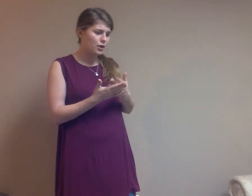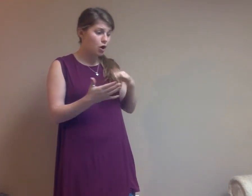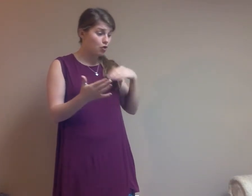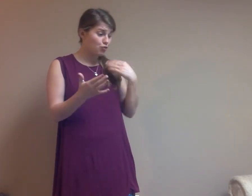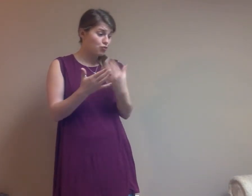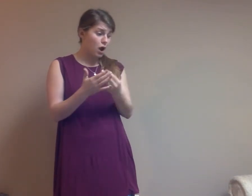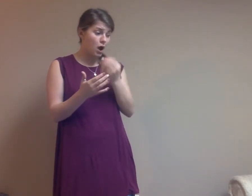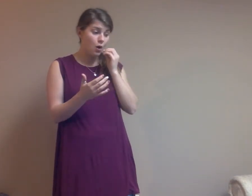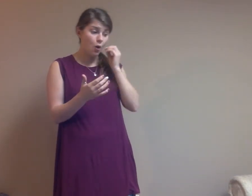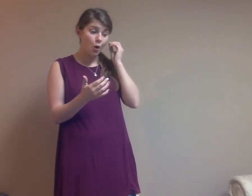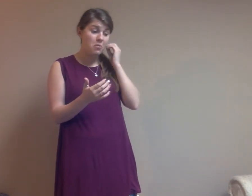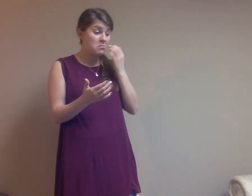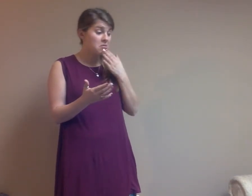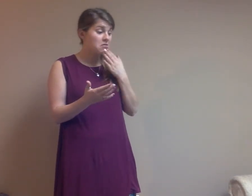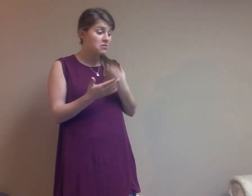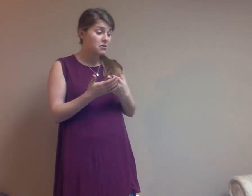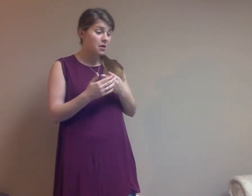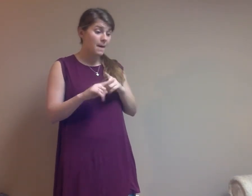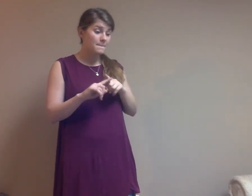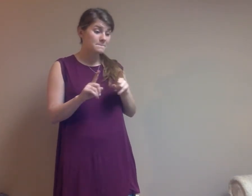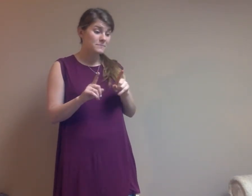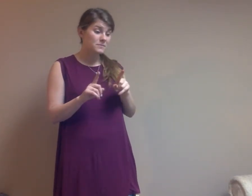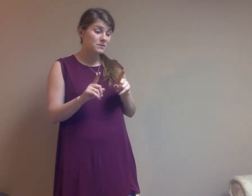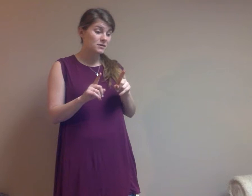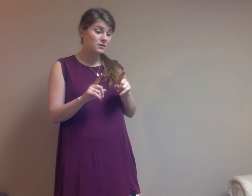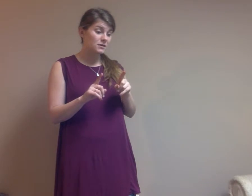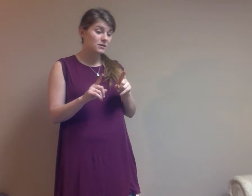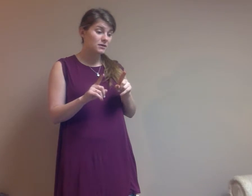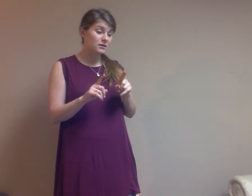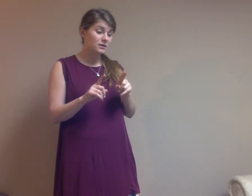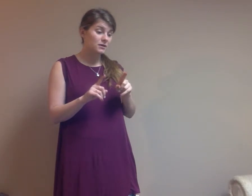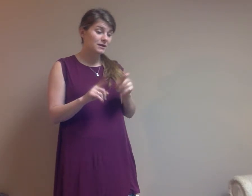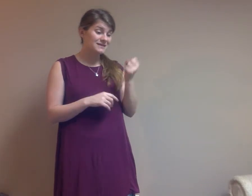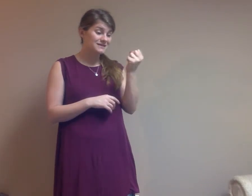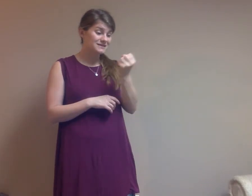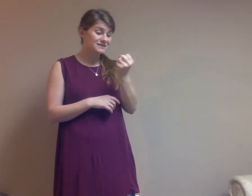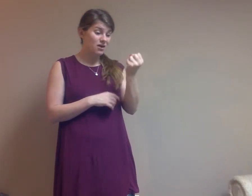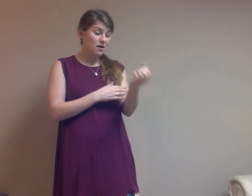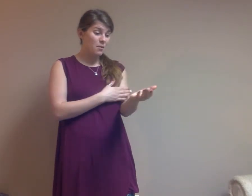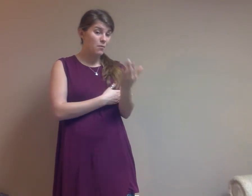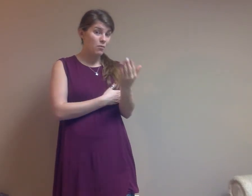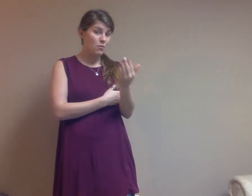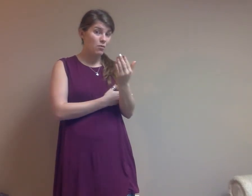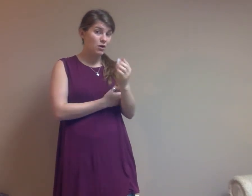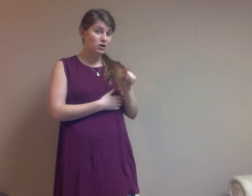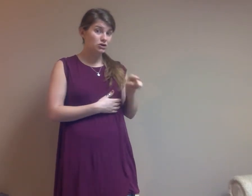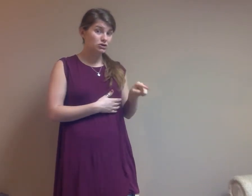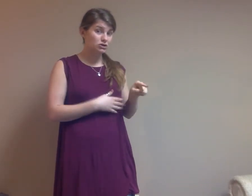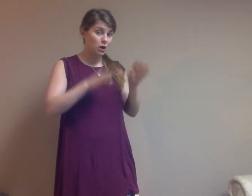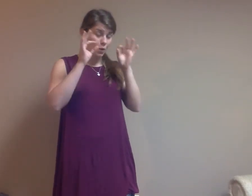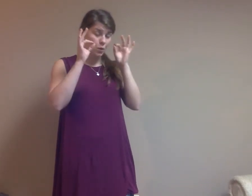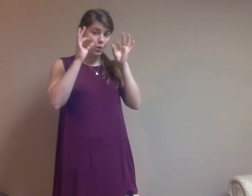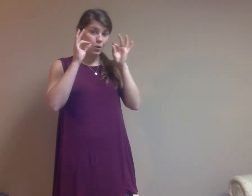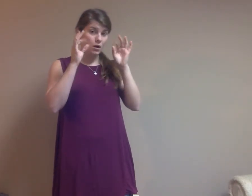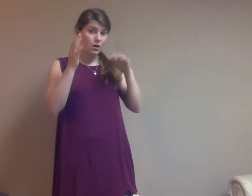morning, she woke up and she came into my bed. And of course, Fraser had gone, because Fraser had gone at the crack of dawn. And